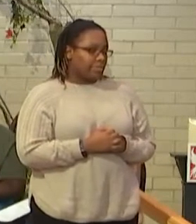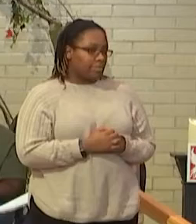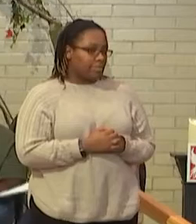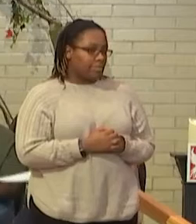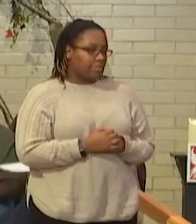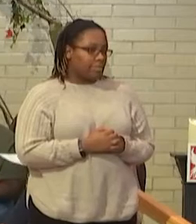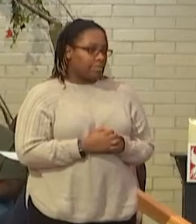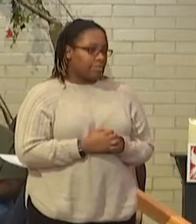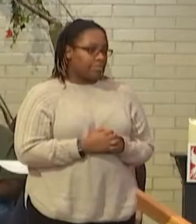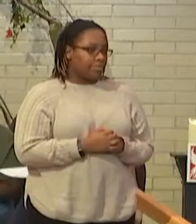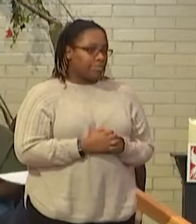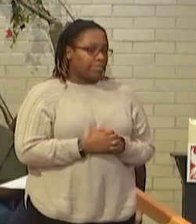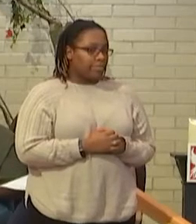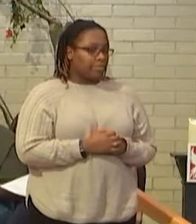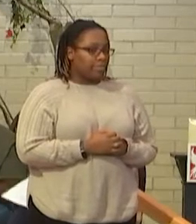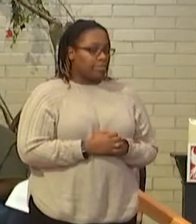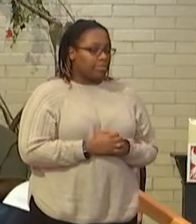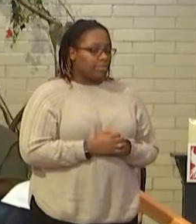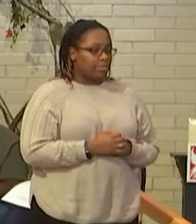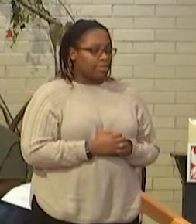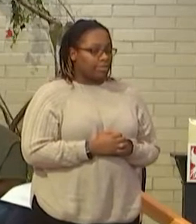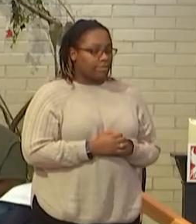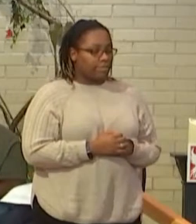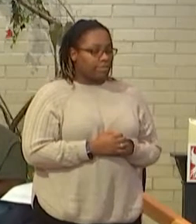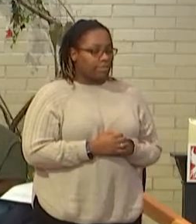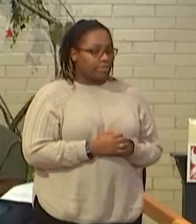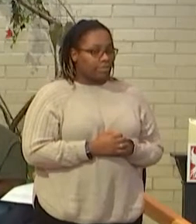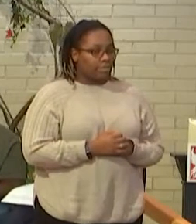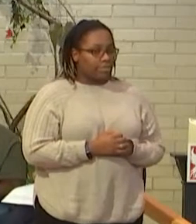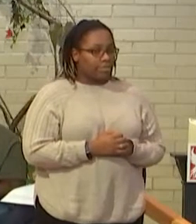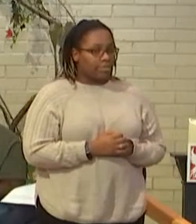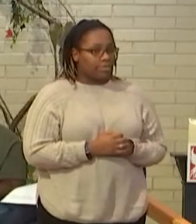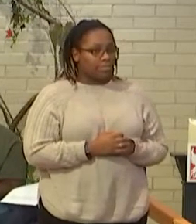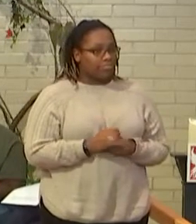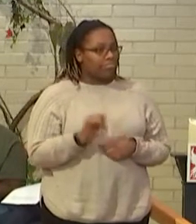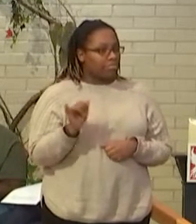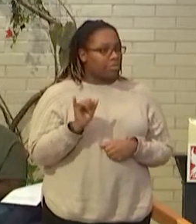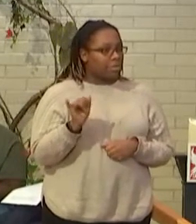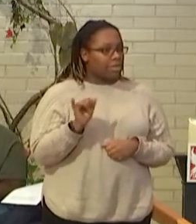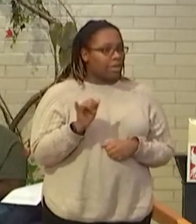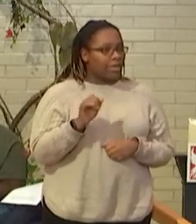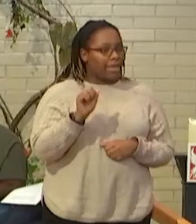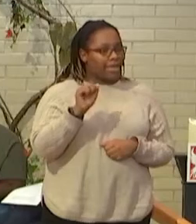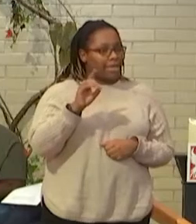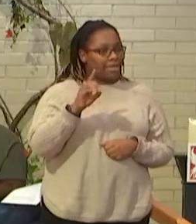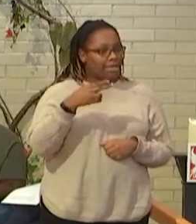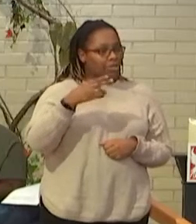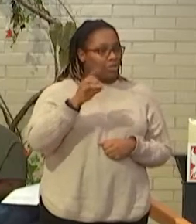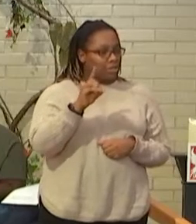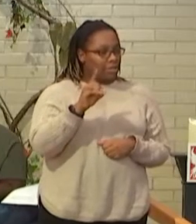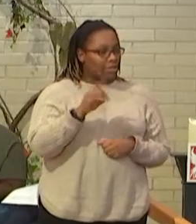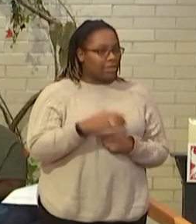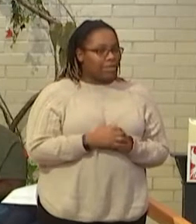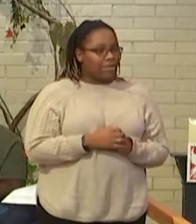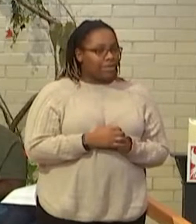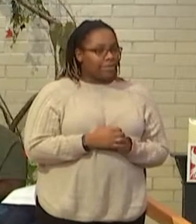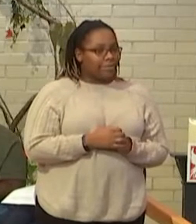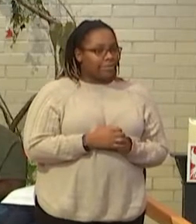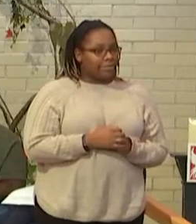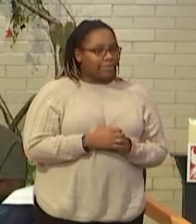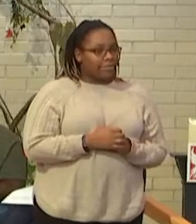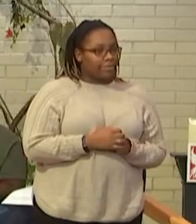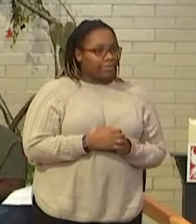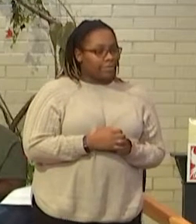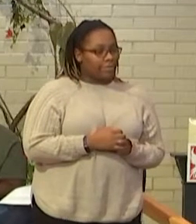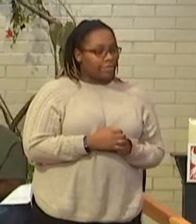Similarly to everyone else, I go by that I'm ADHD. I don't say that I'm a person with ADHD or